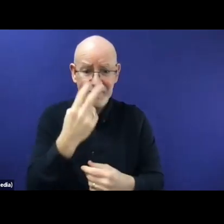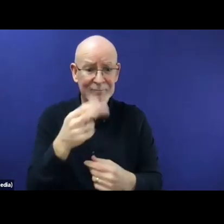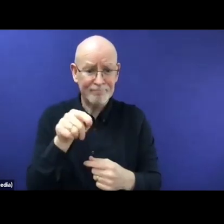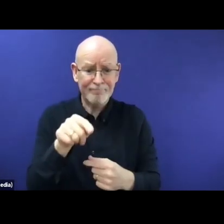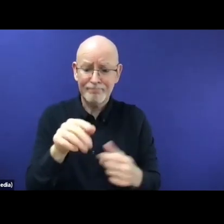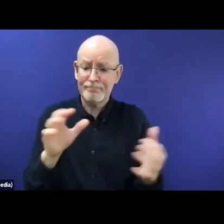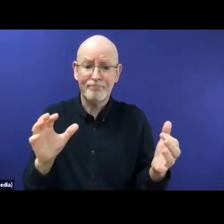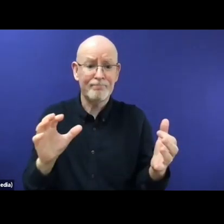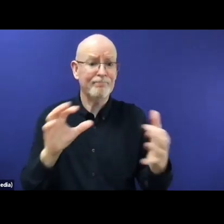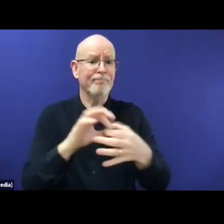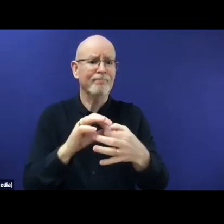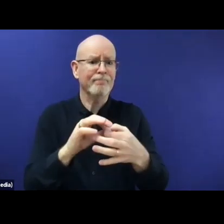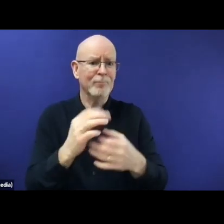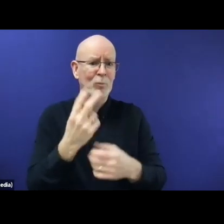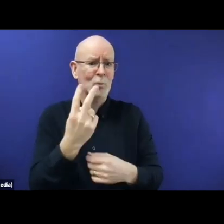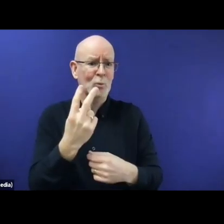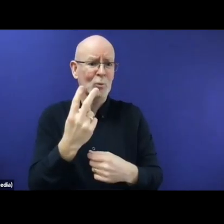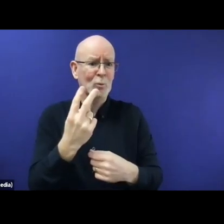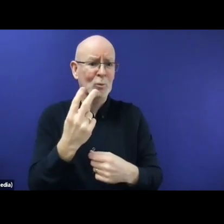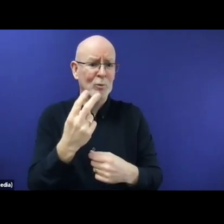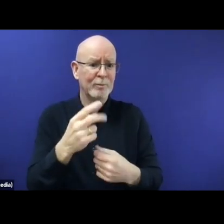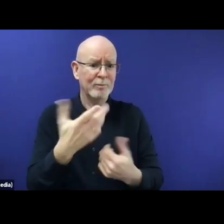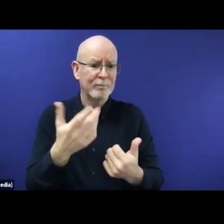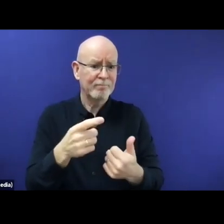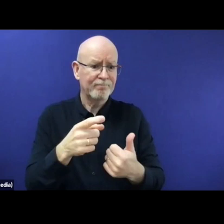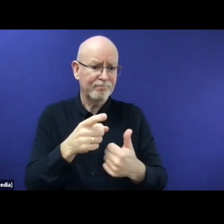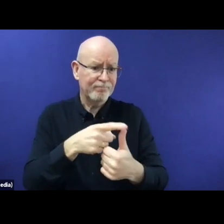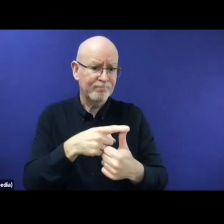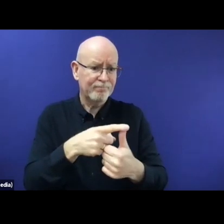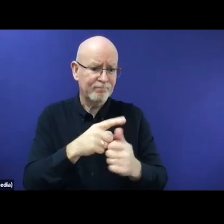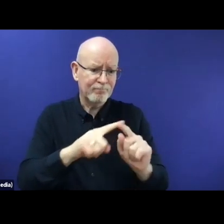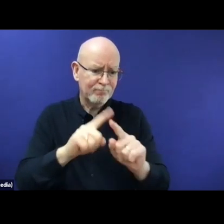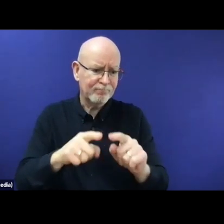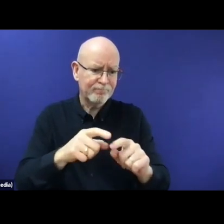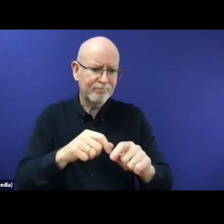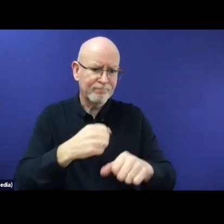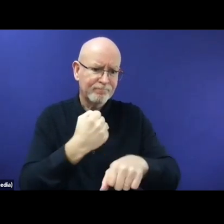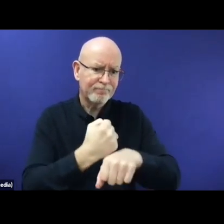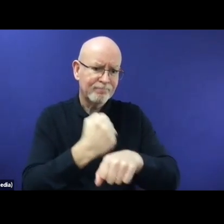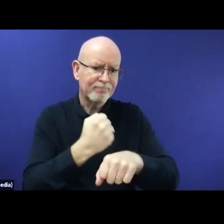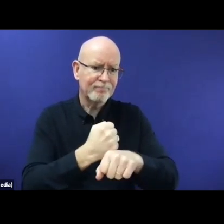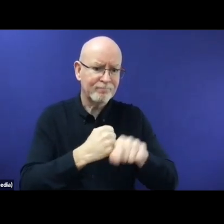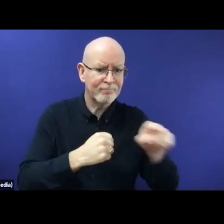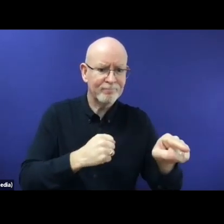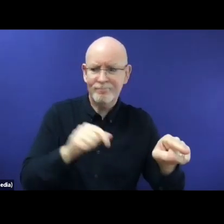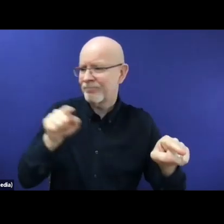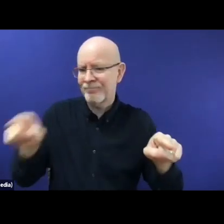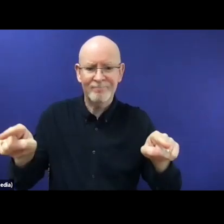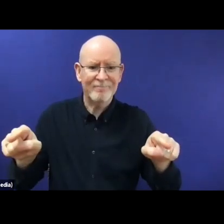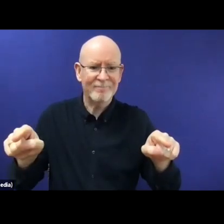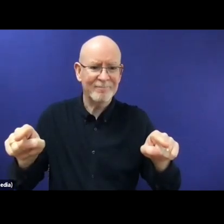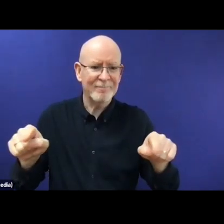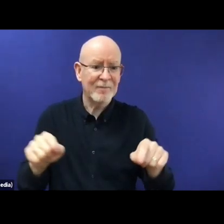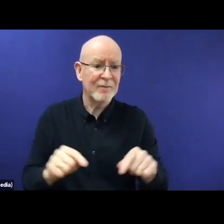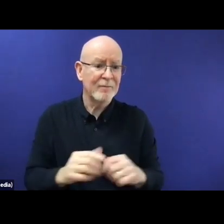financial institutions, development banks, the World Bank, the Asian Development Banks, and others involved. And that's really, quite frankly, also is where the big money